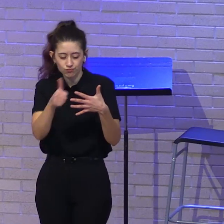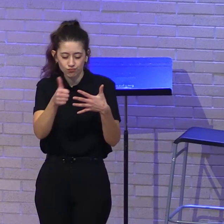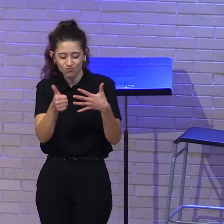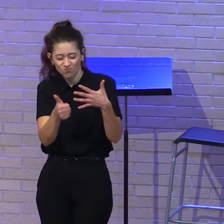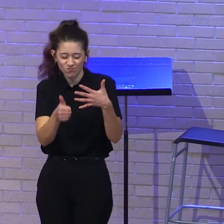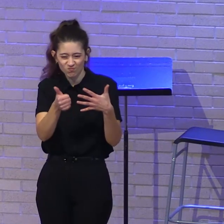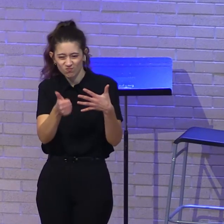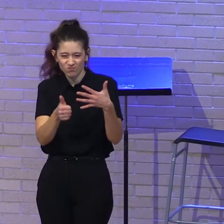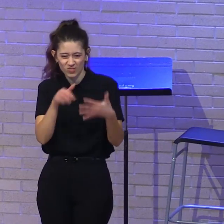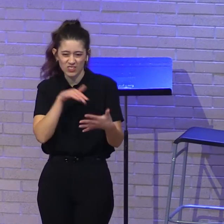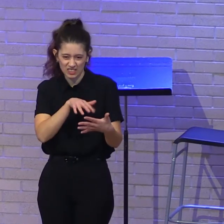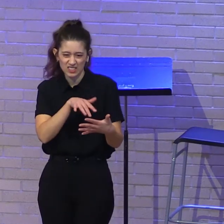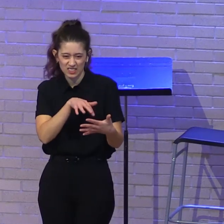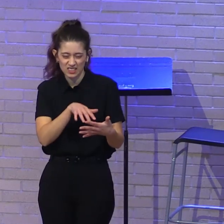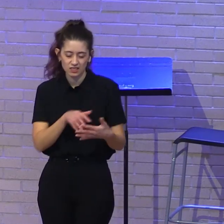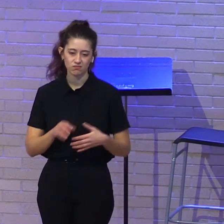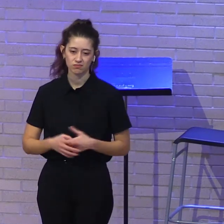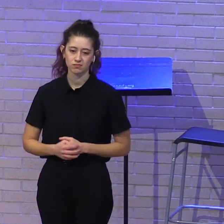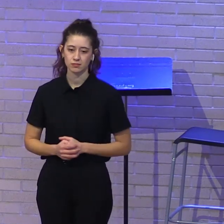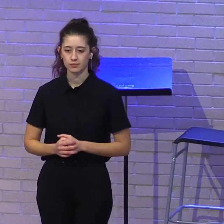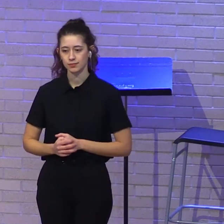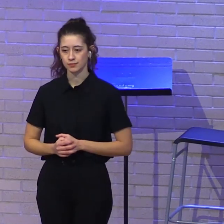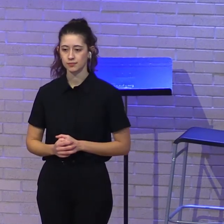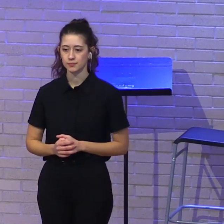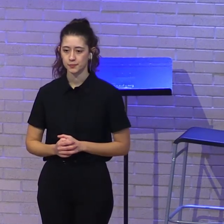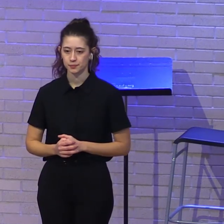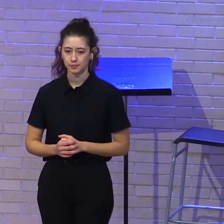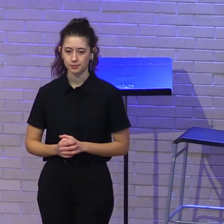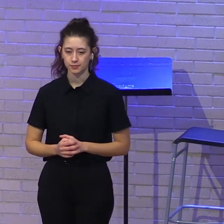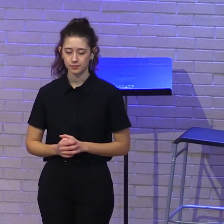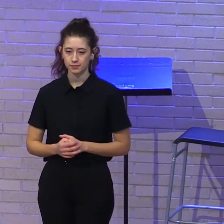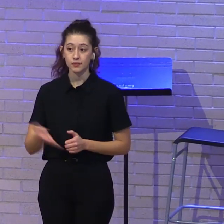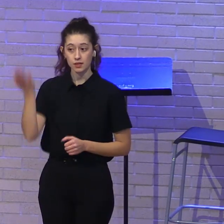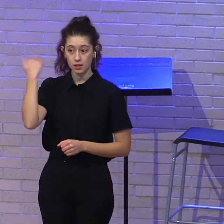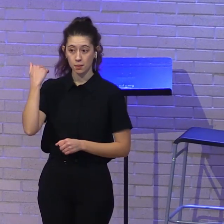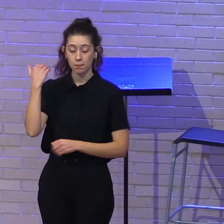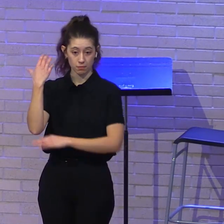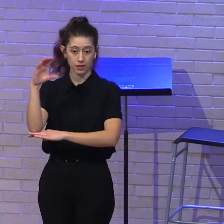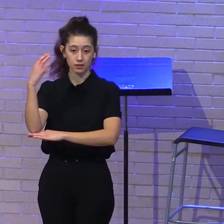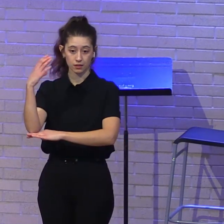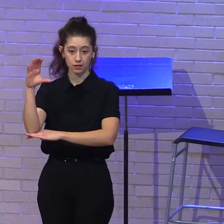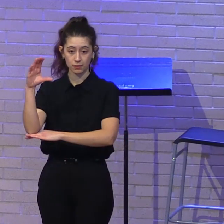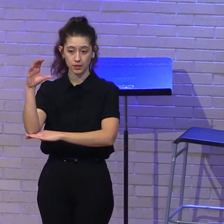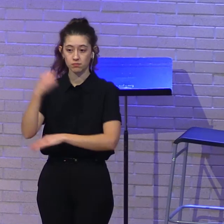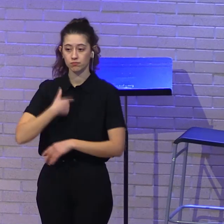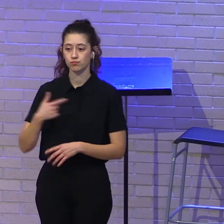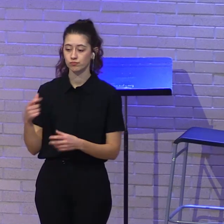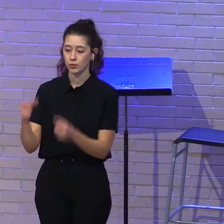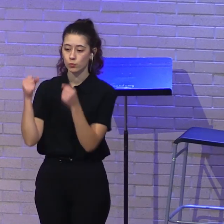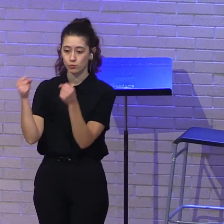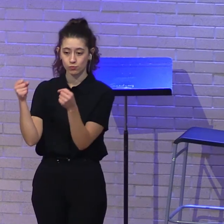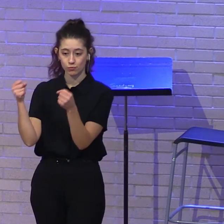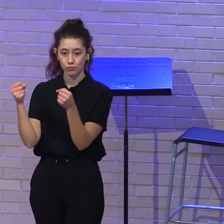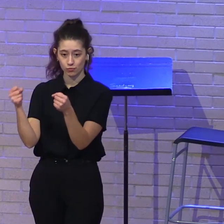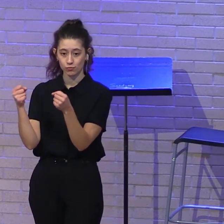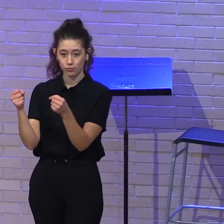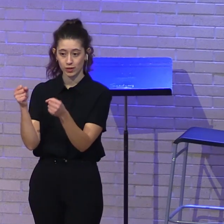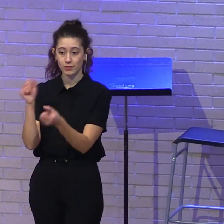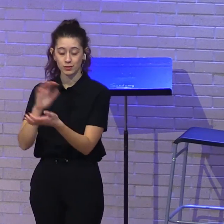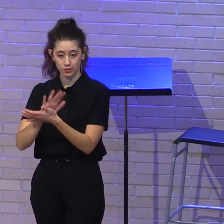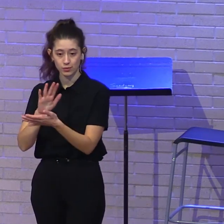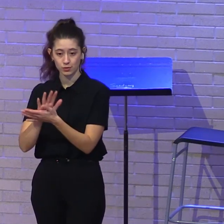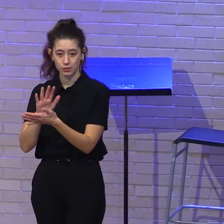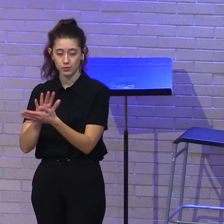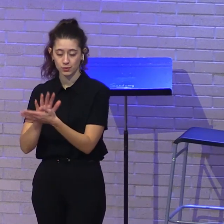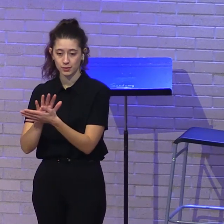From the beginning, that day was different. I was driving to the school, and that was special to me because all my life I was used